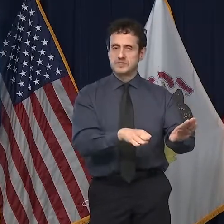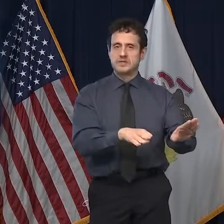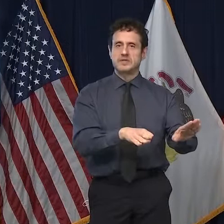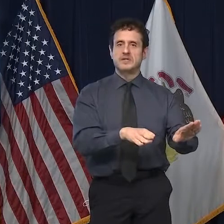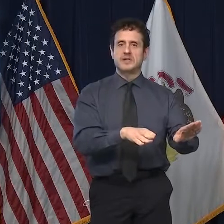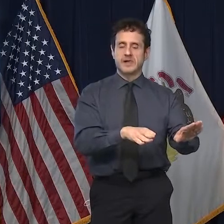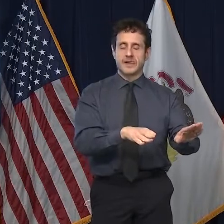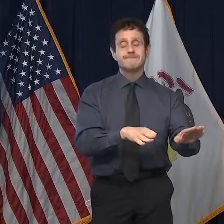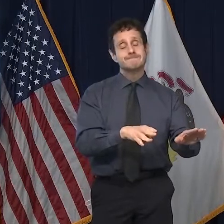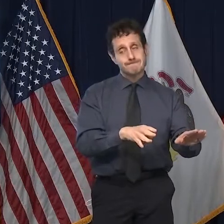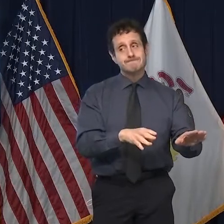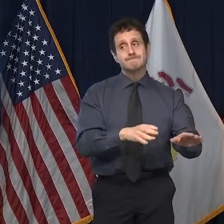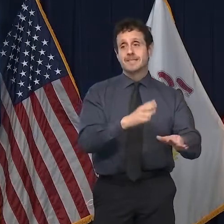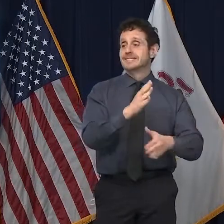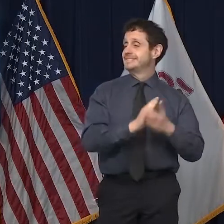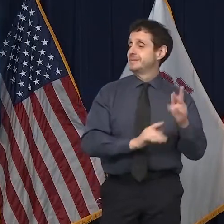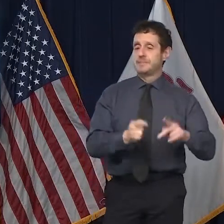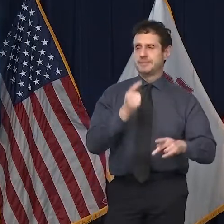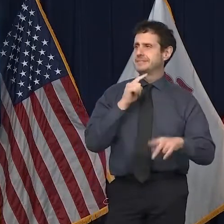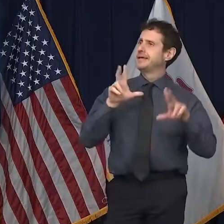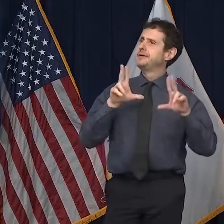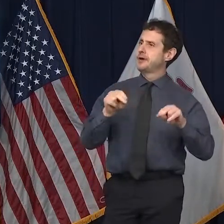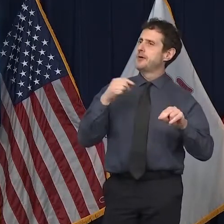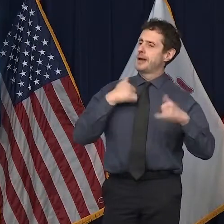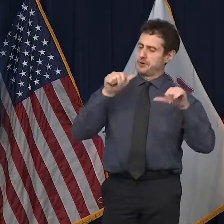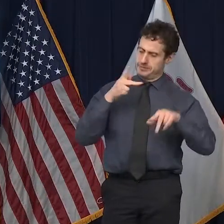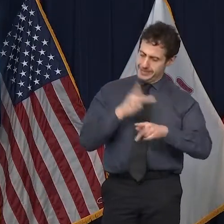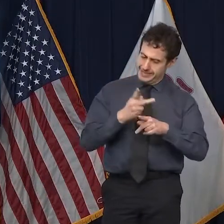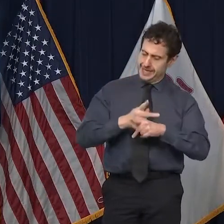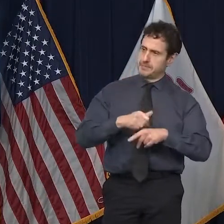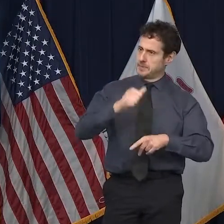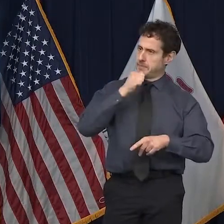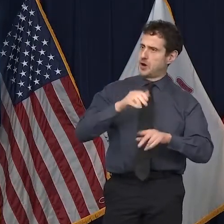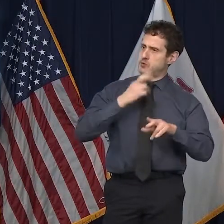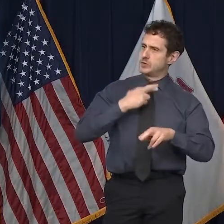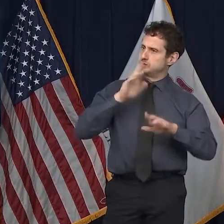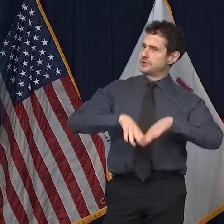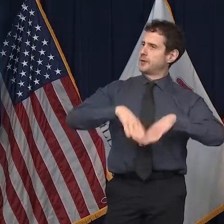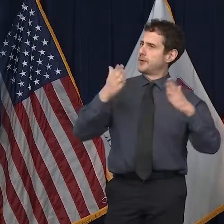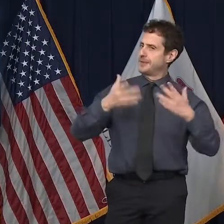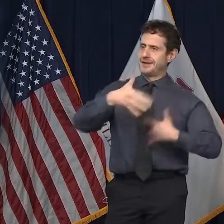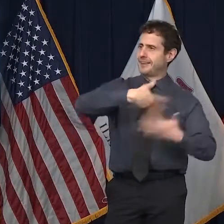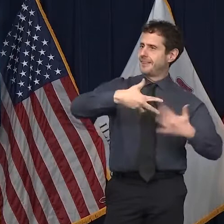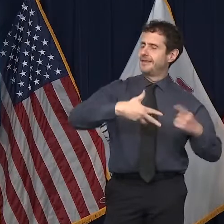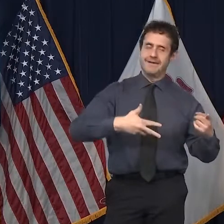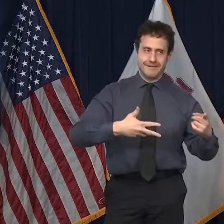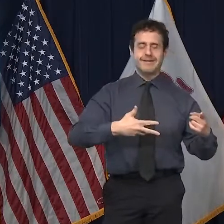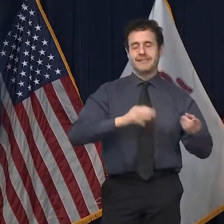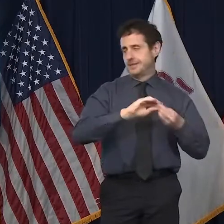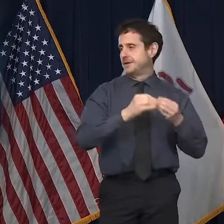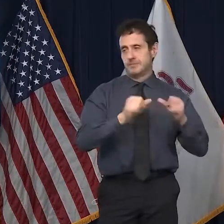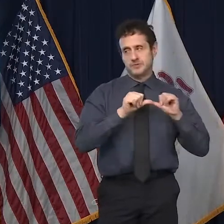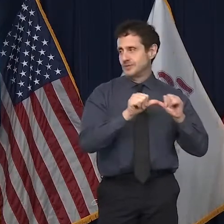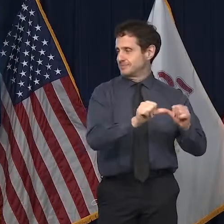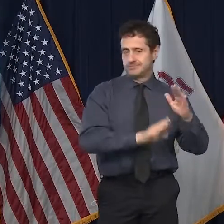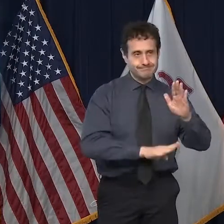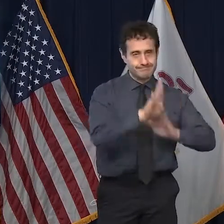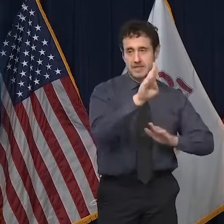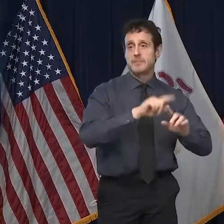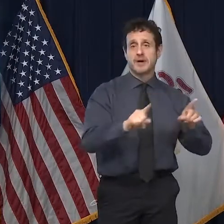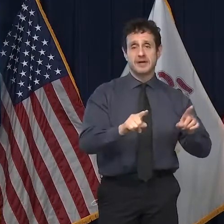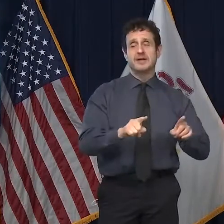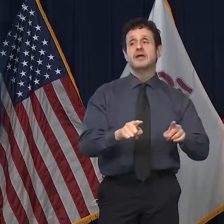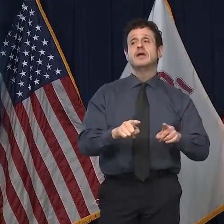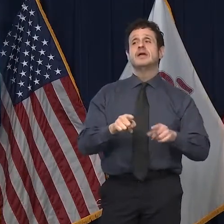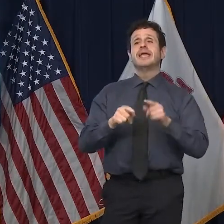of uptake of that activity is going to play into how effective they are. Of course, the individual activity,